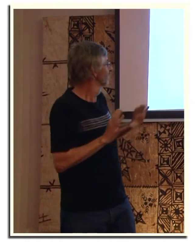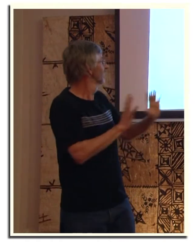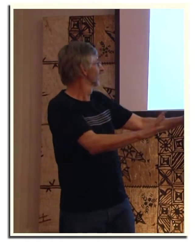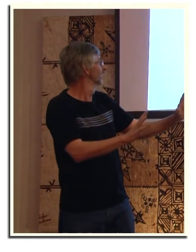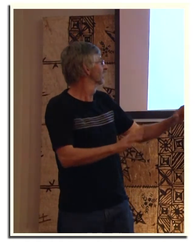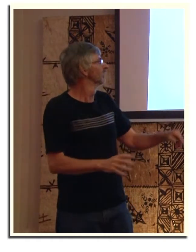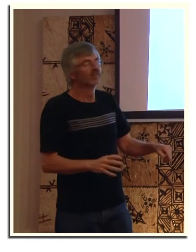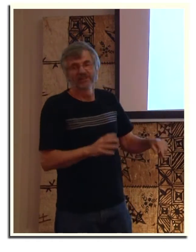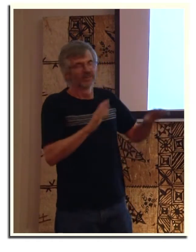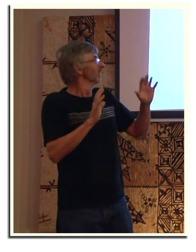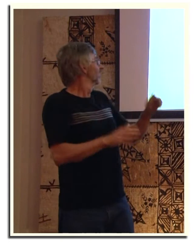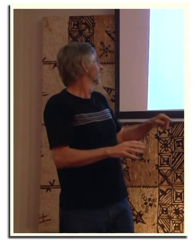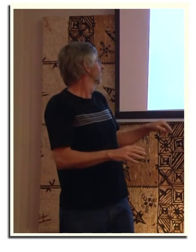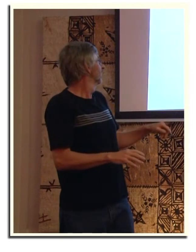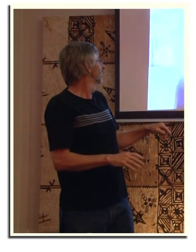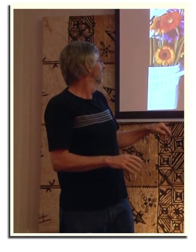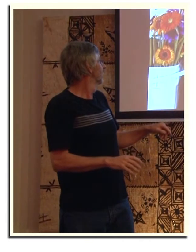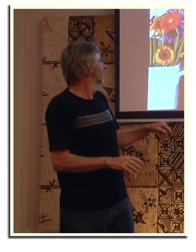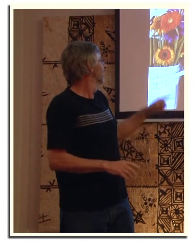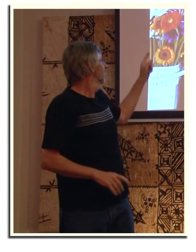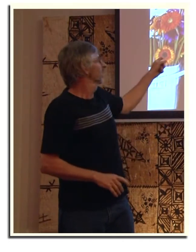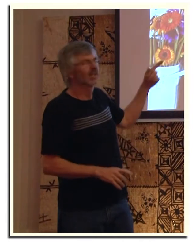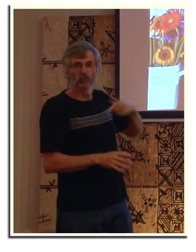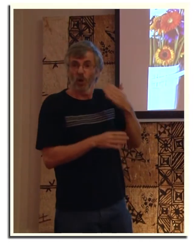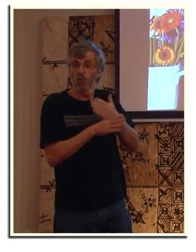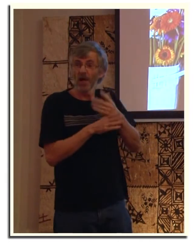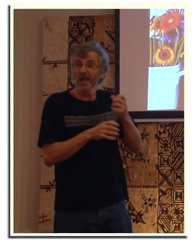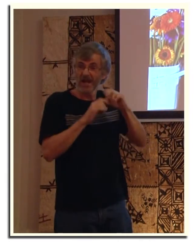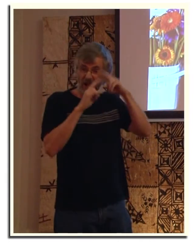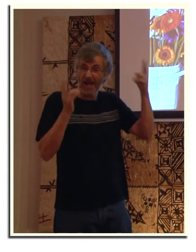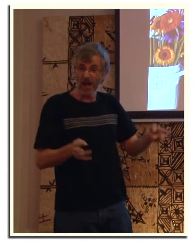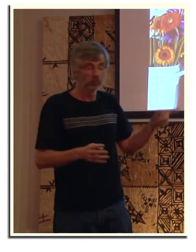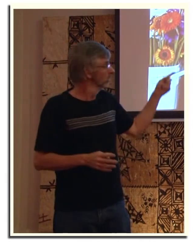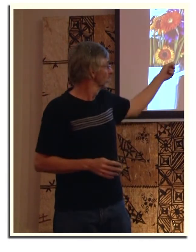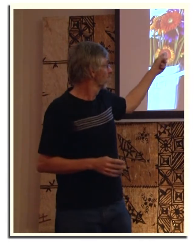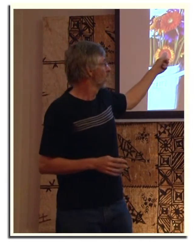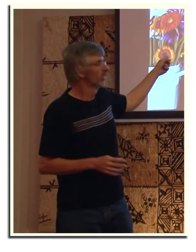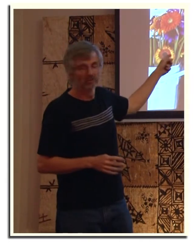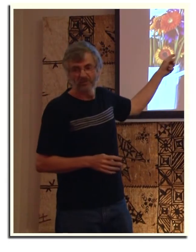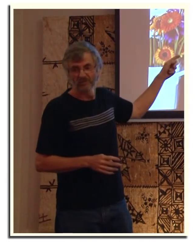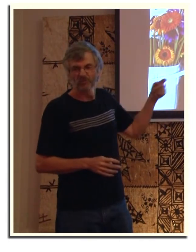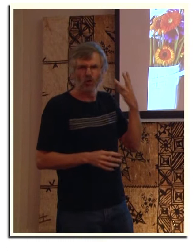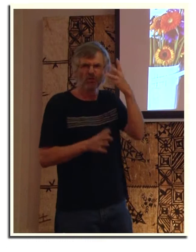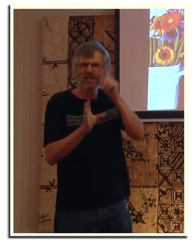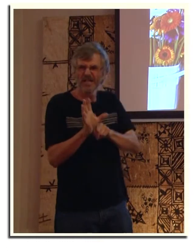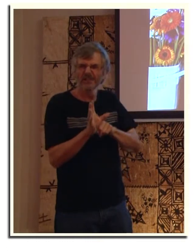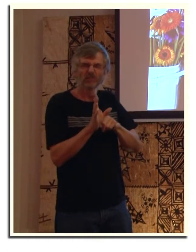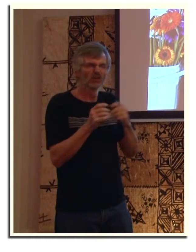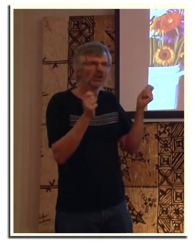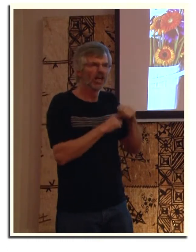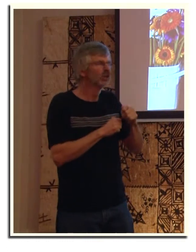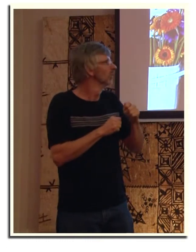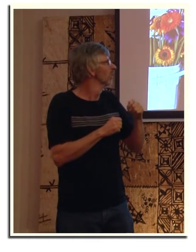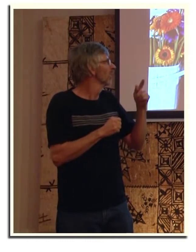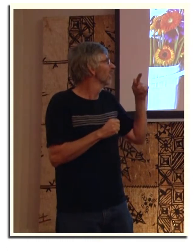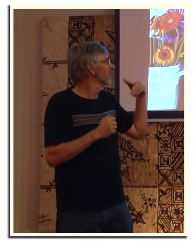flowers. Like I said, I worked in the greenhouses for 3 years, just for a change. And then when we left Rotorua